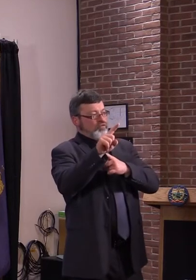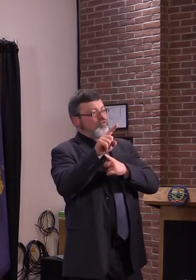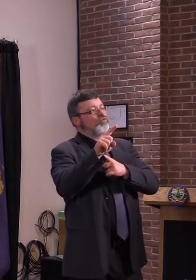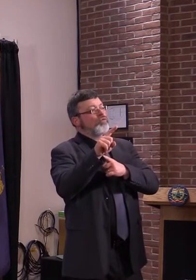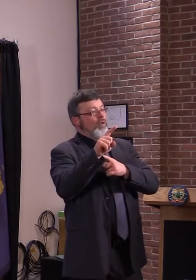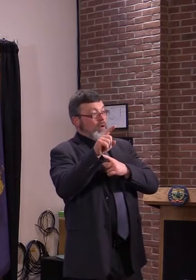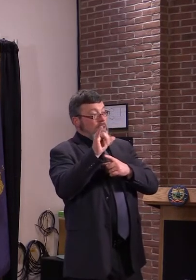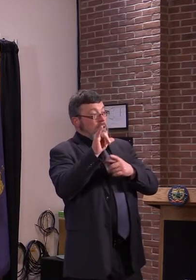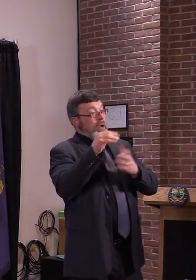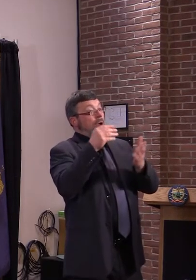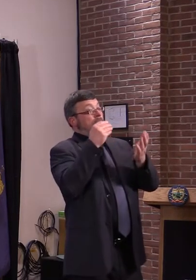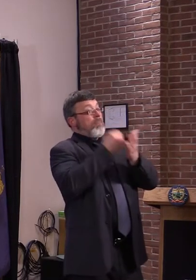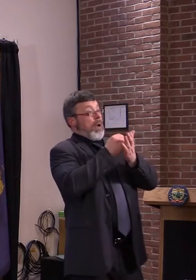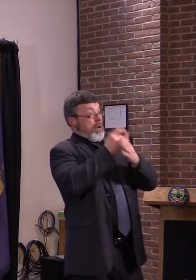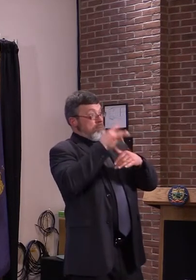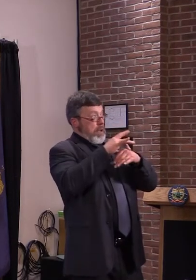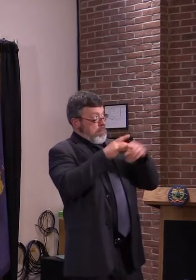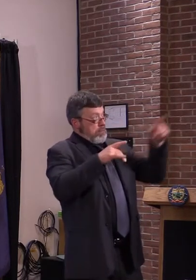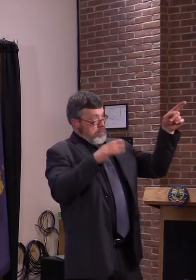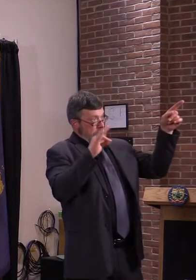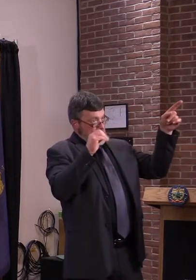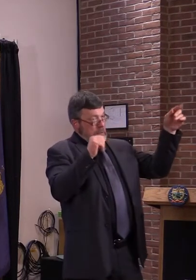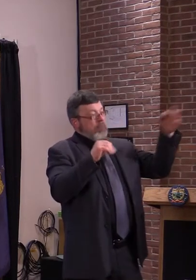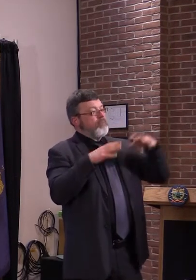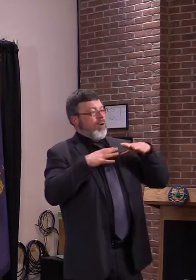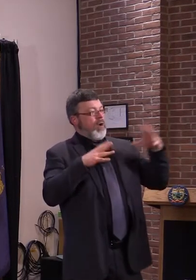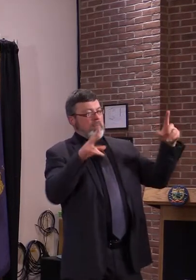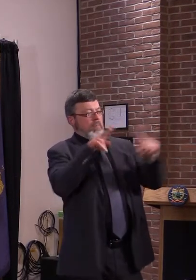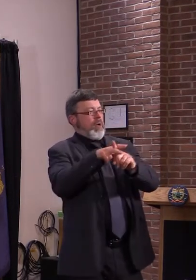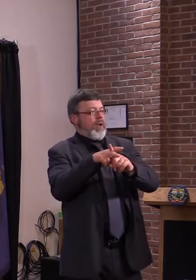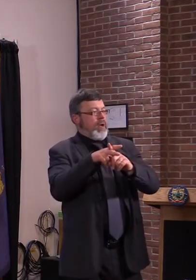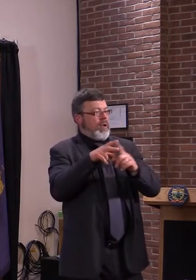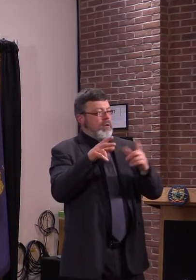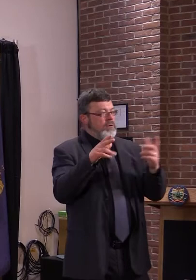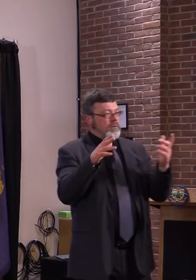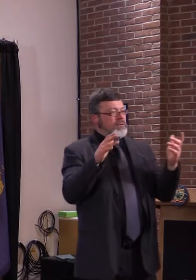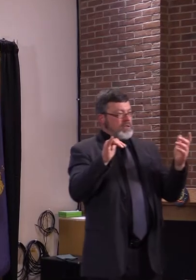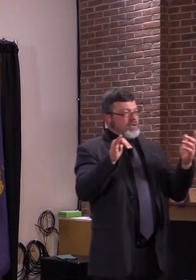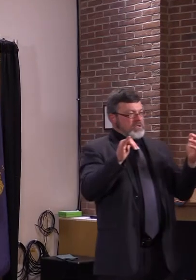will extend it as well. But I'll let Secretary Samuelson answer.